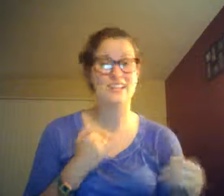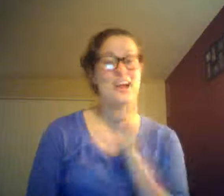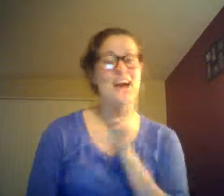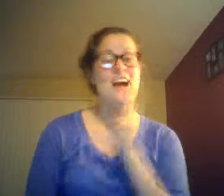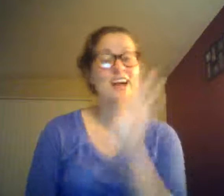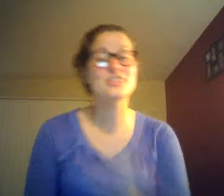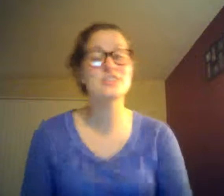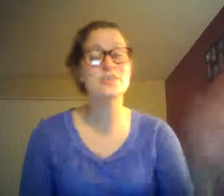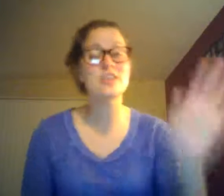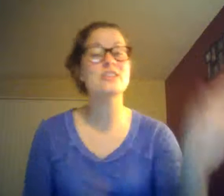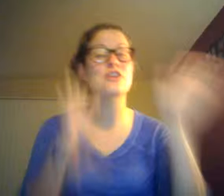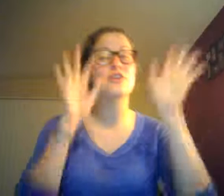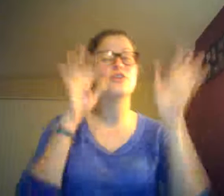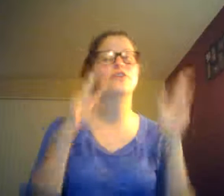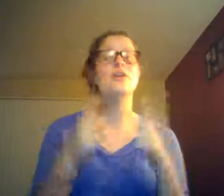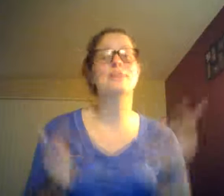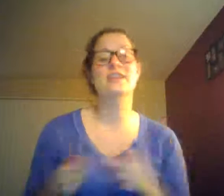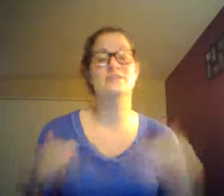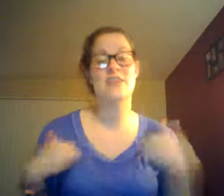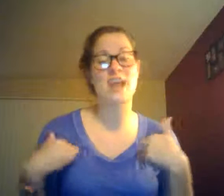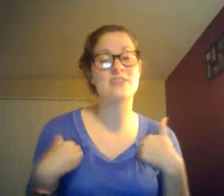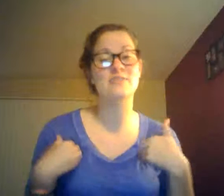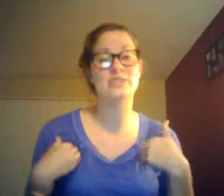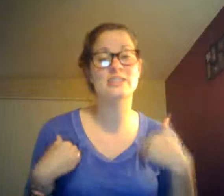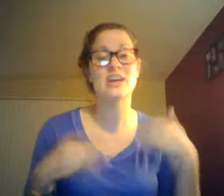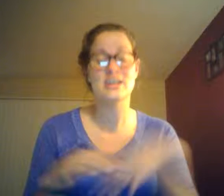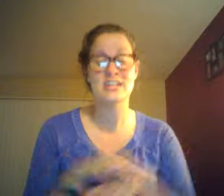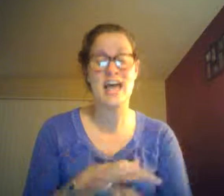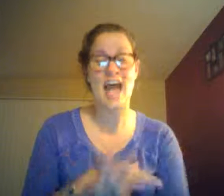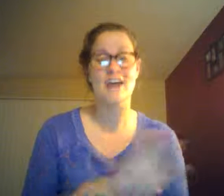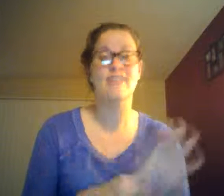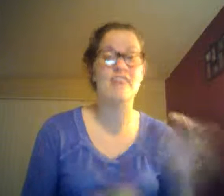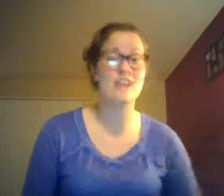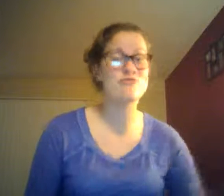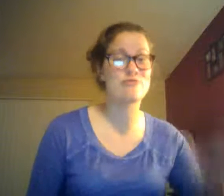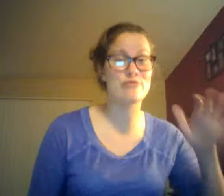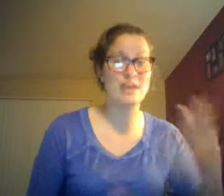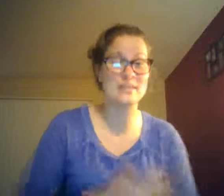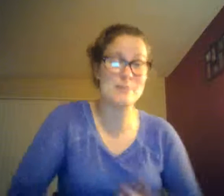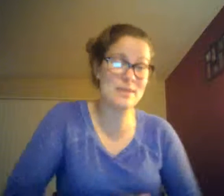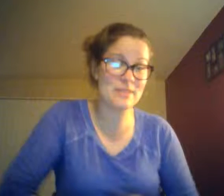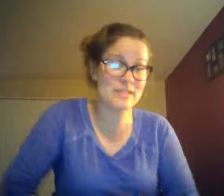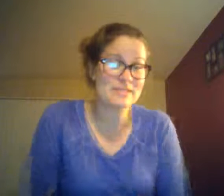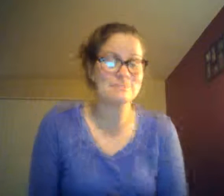Finally, estuaries are a great place for animals to have and raise babies.